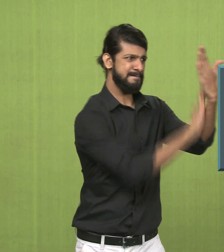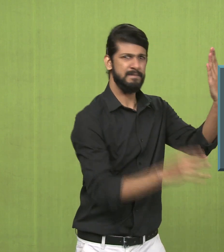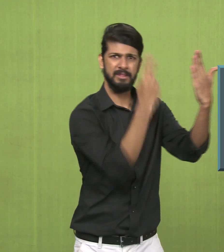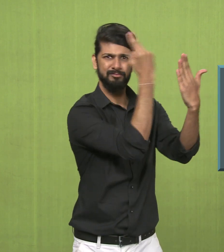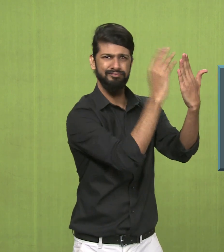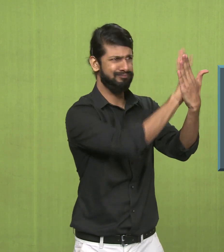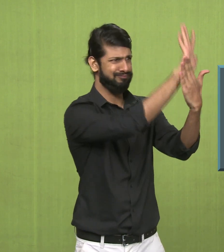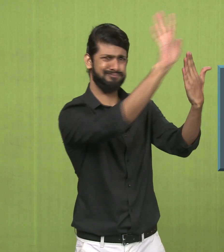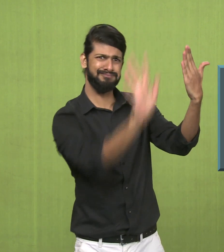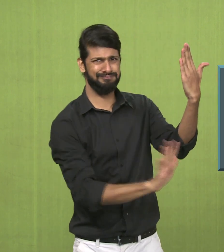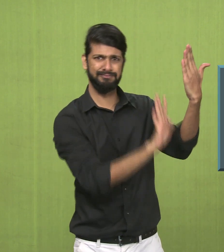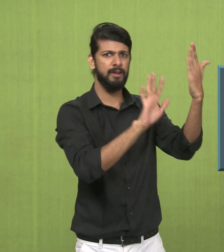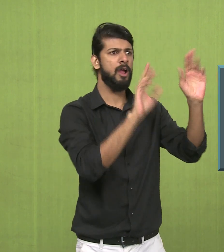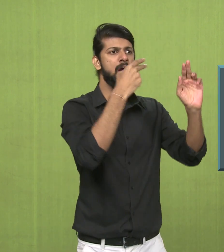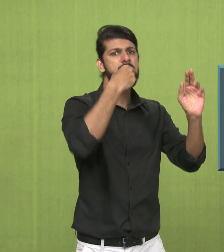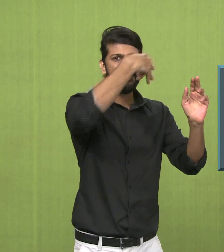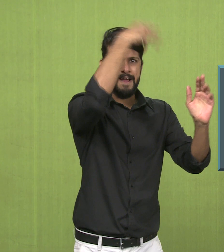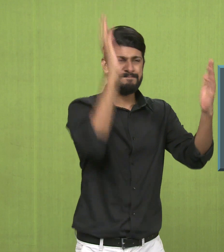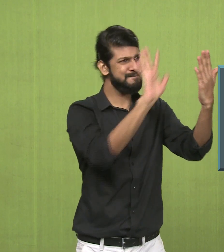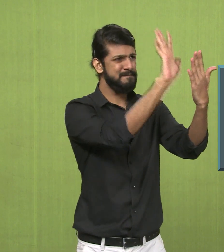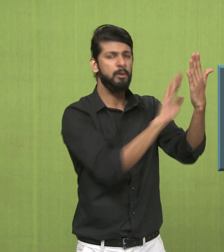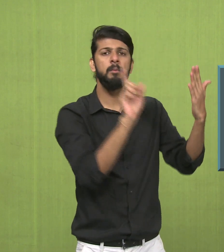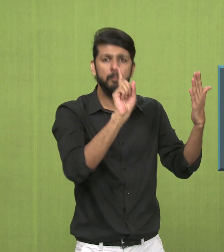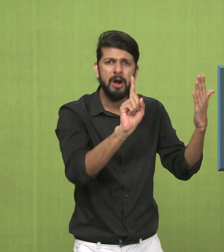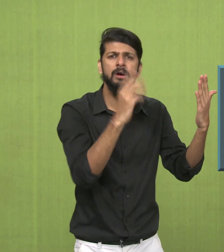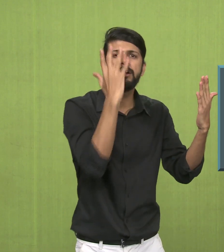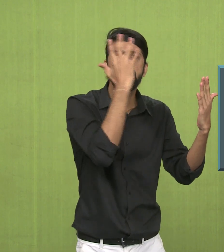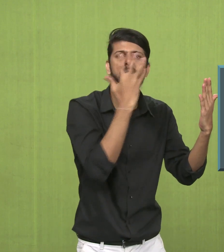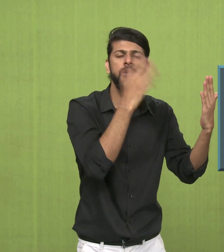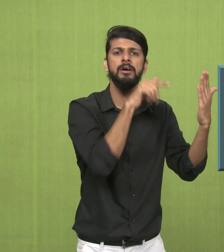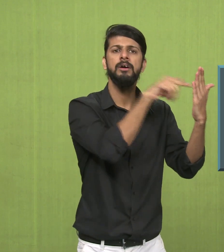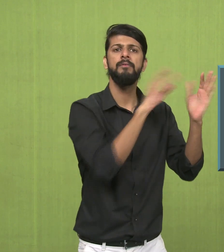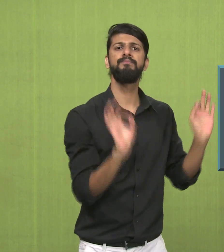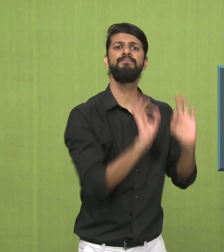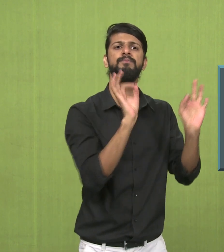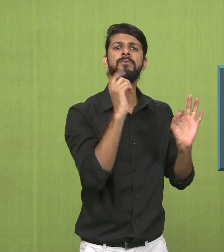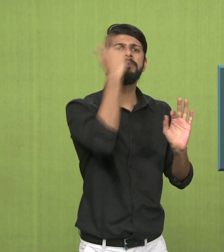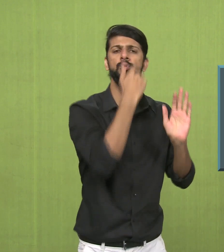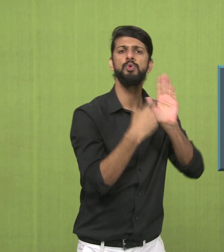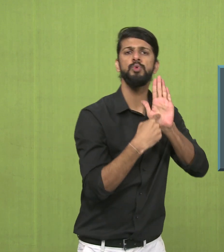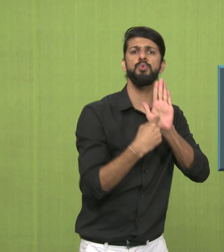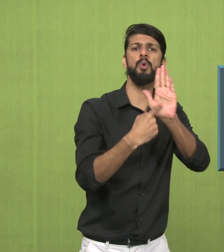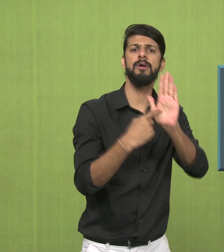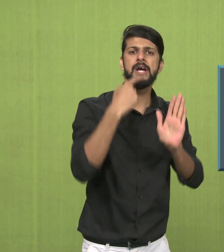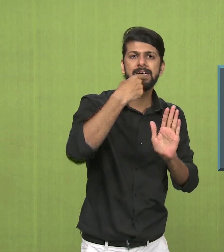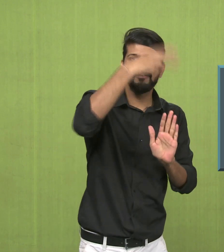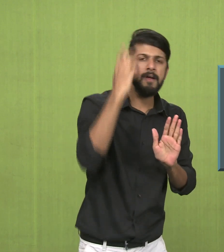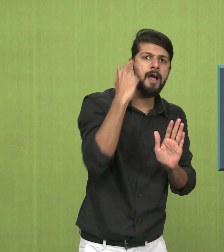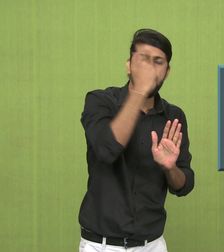One thing which stands out in this painting is the faceless figure of Mother Teresa. What is